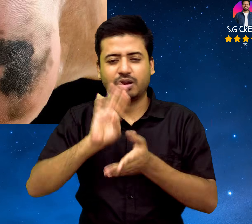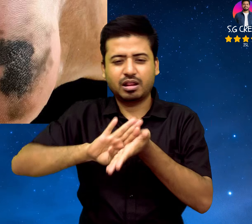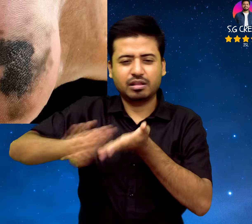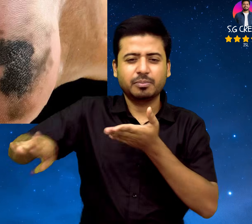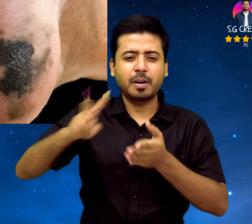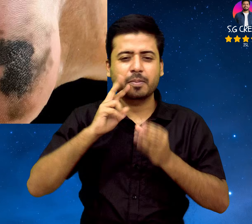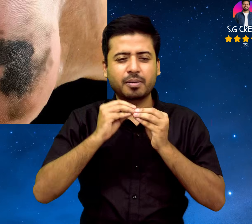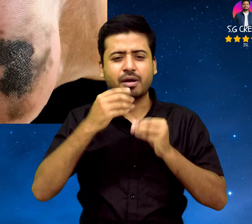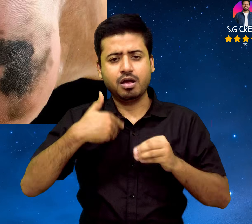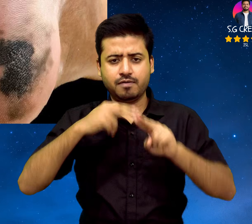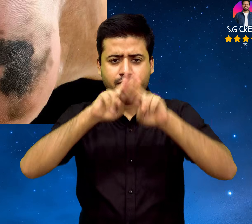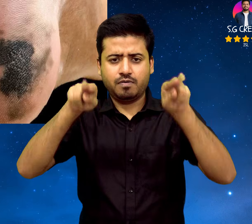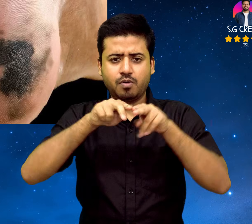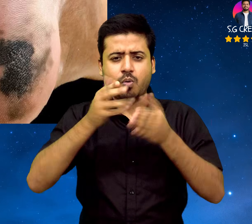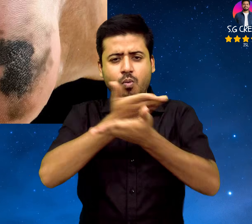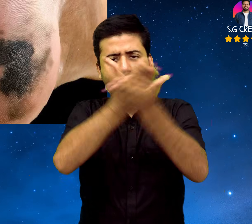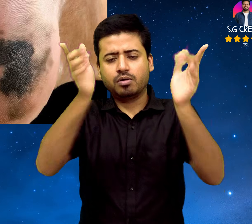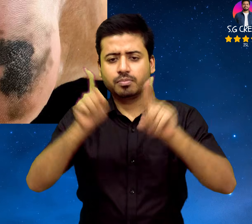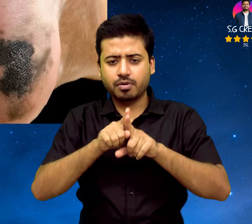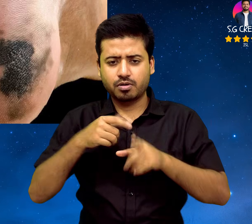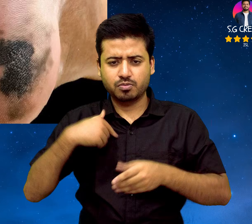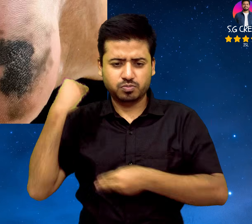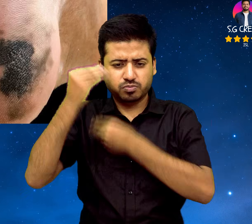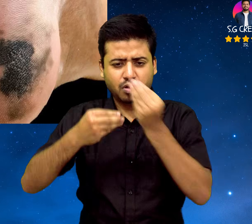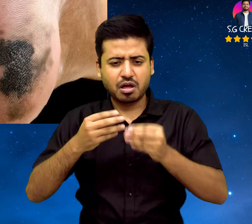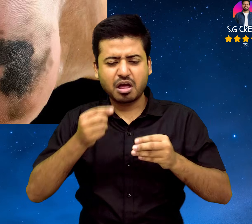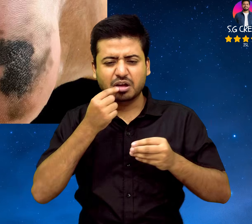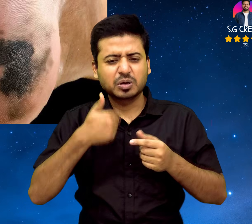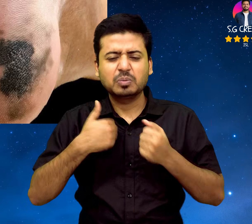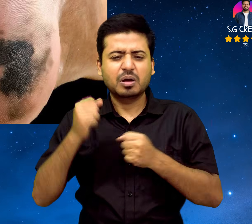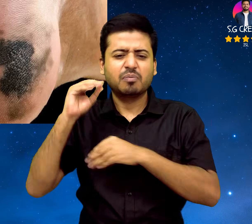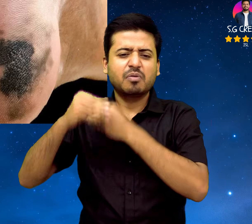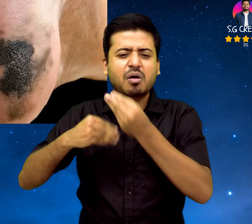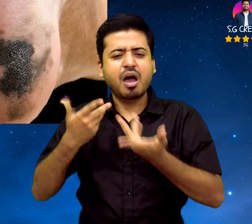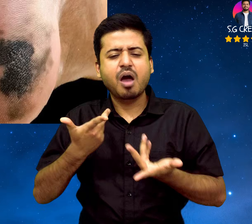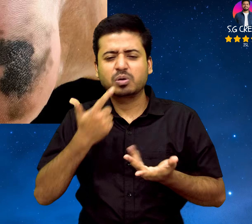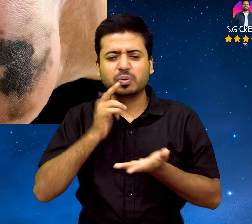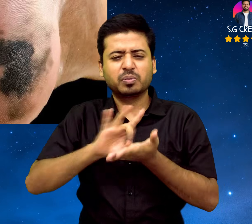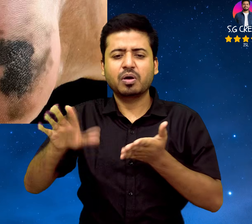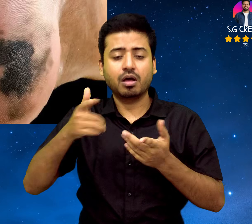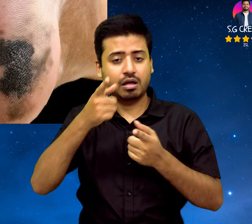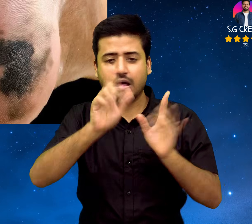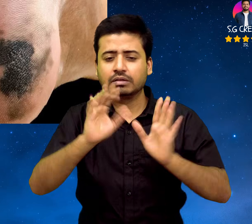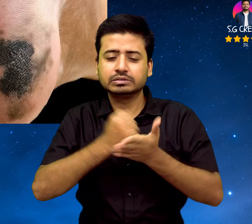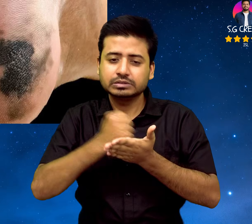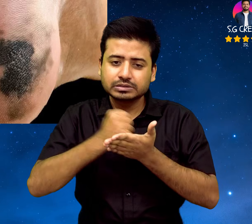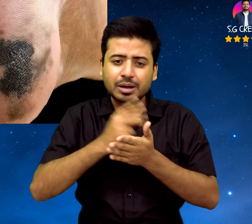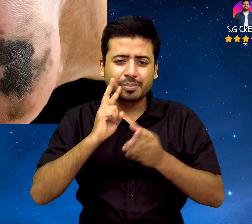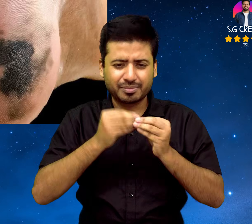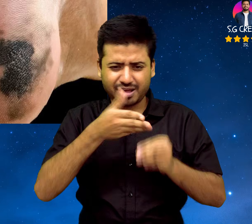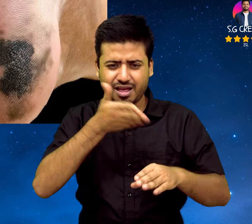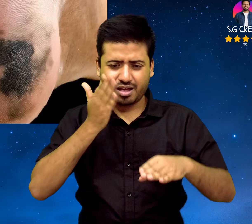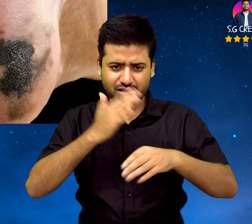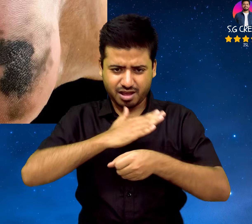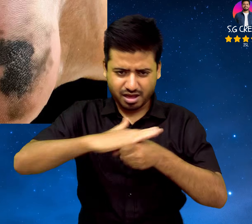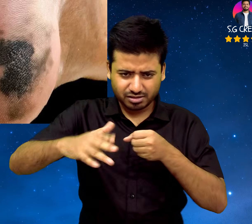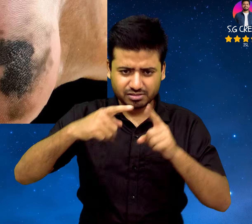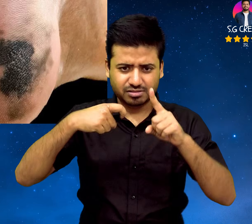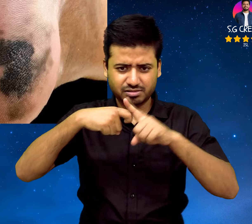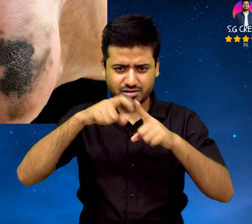sulfur content of onions and garlic directly supports the synthesis of glutathione, the body's master endogenous antioxidant